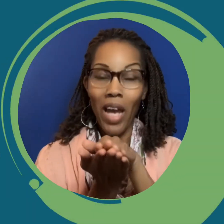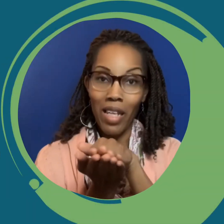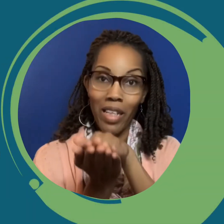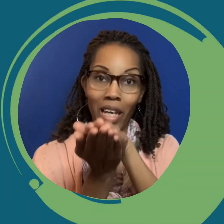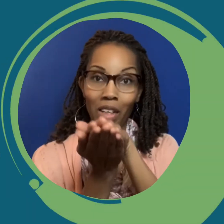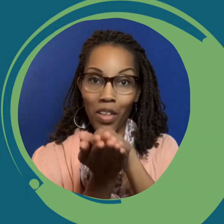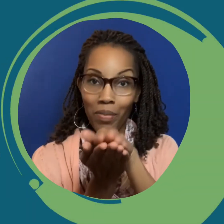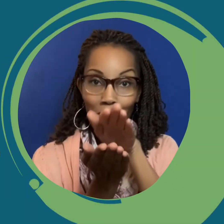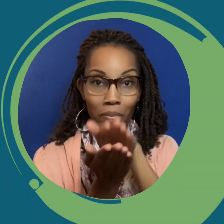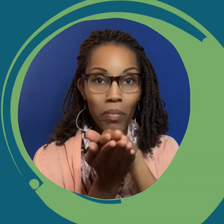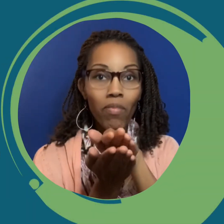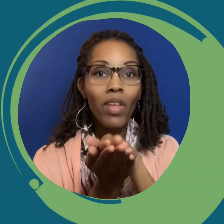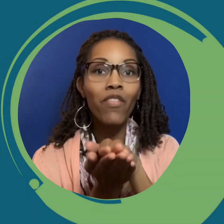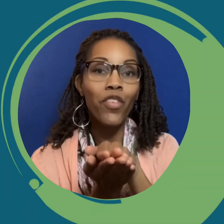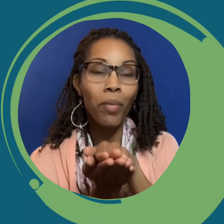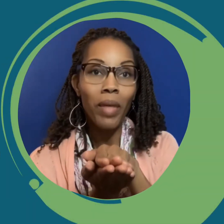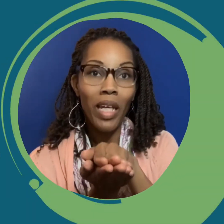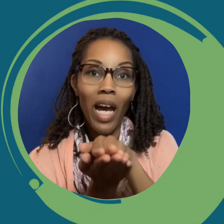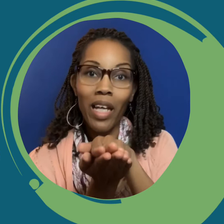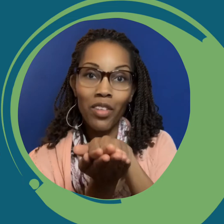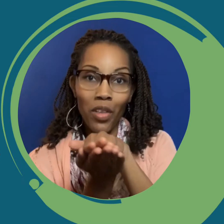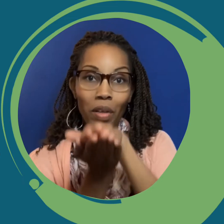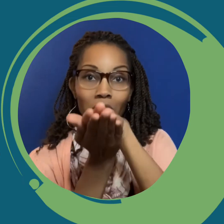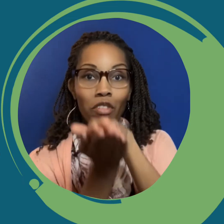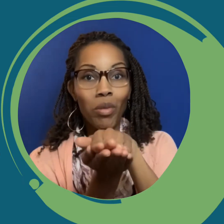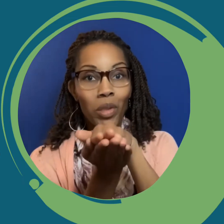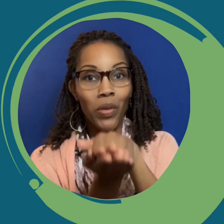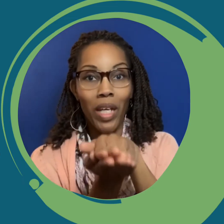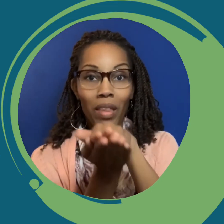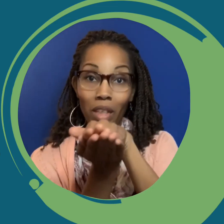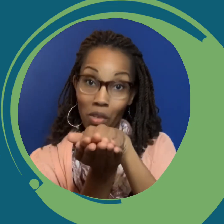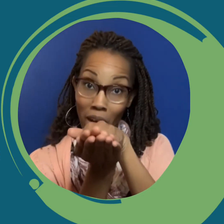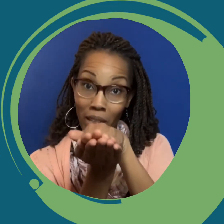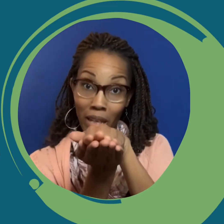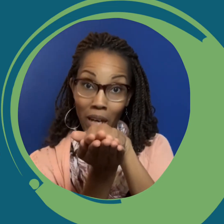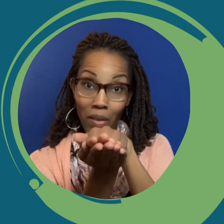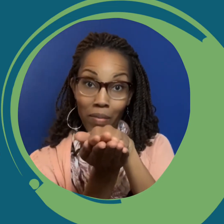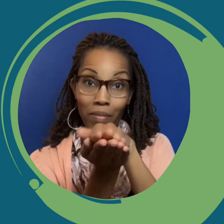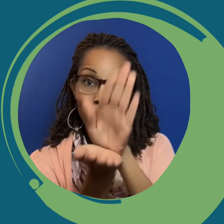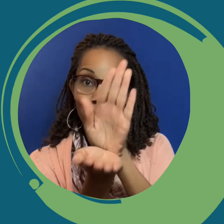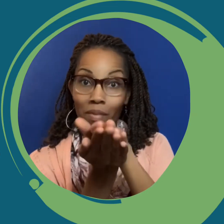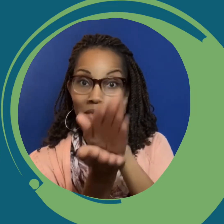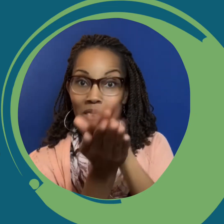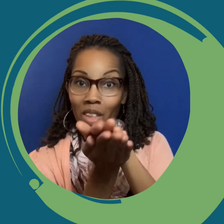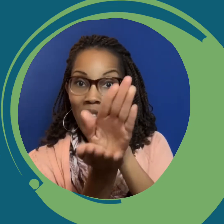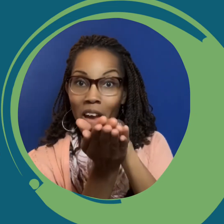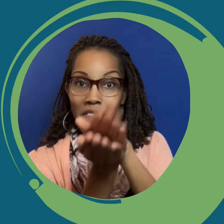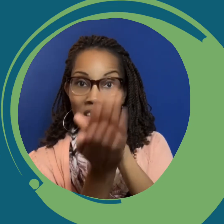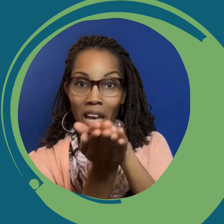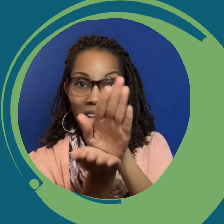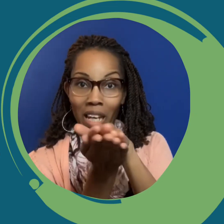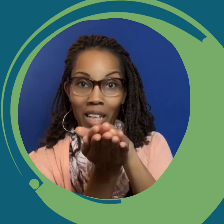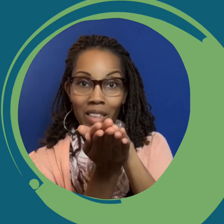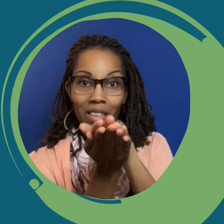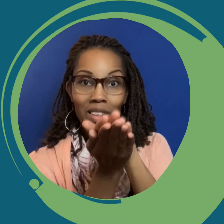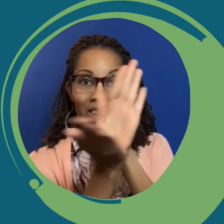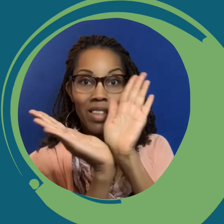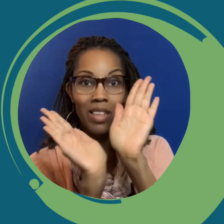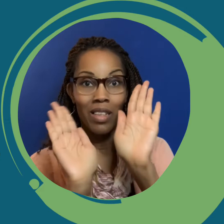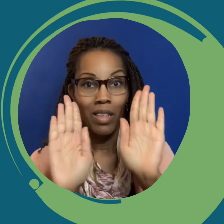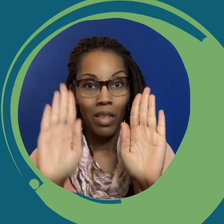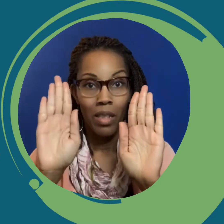or alligator. For me, I show a difference between the crocodile, flat